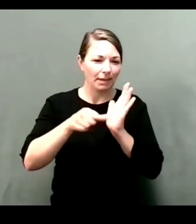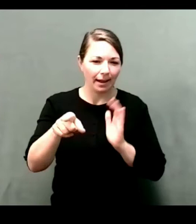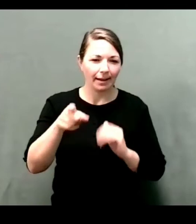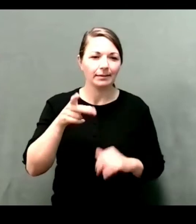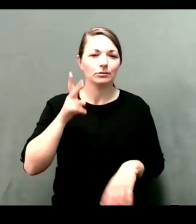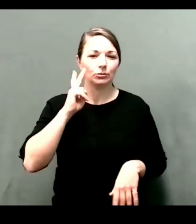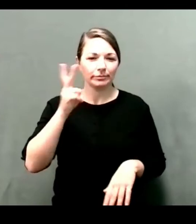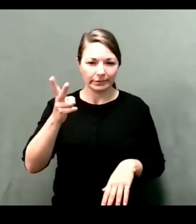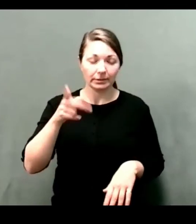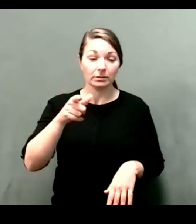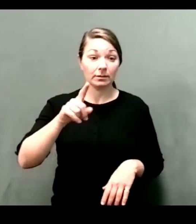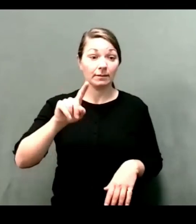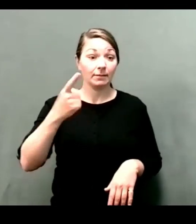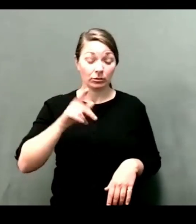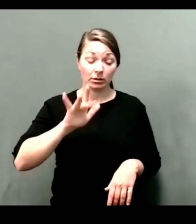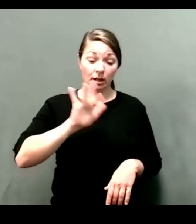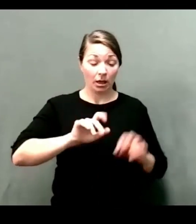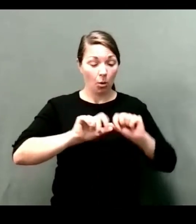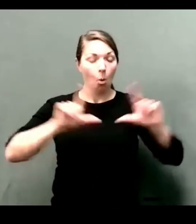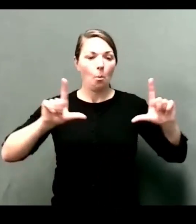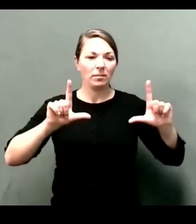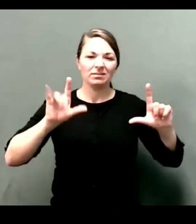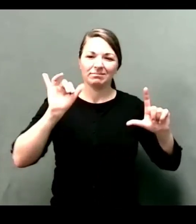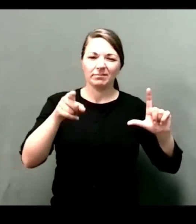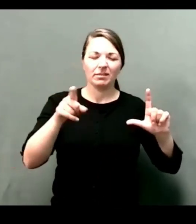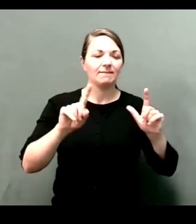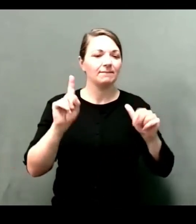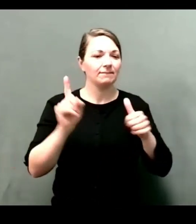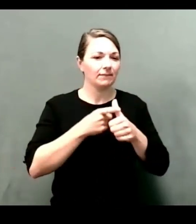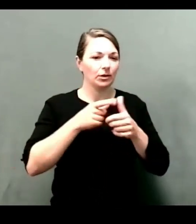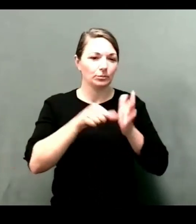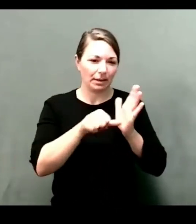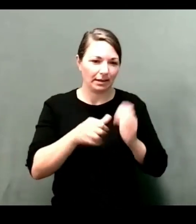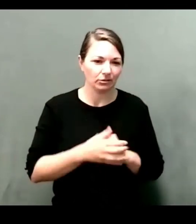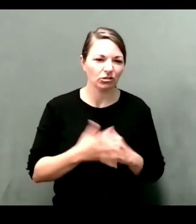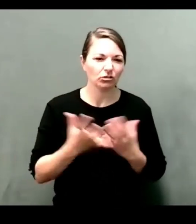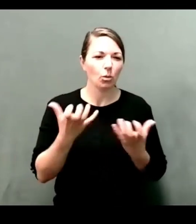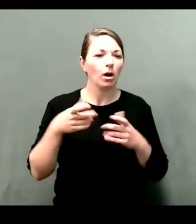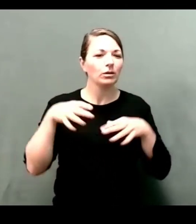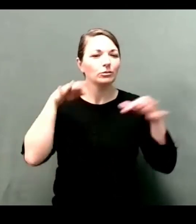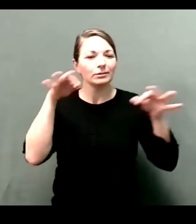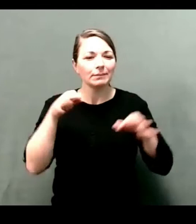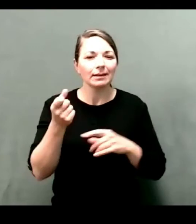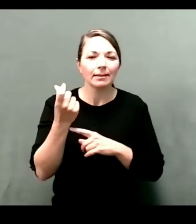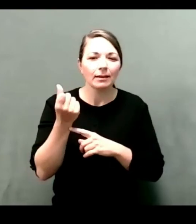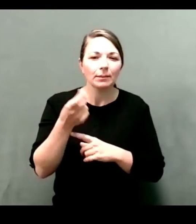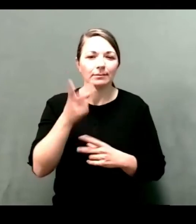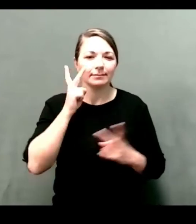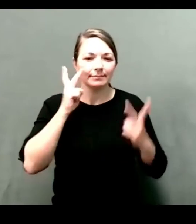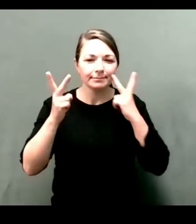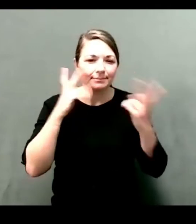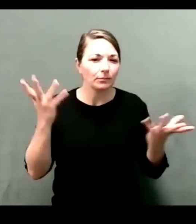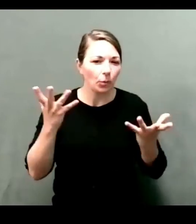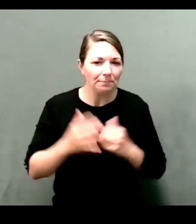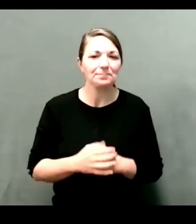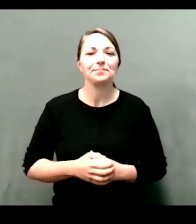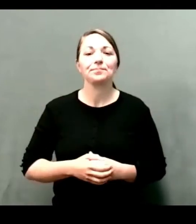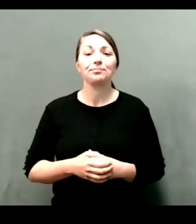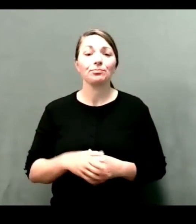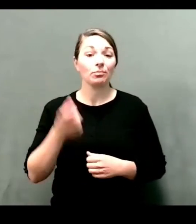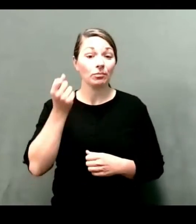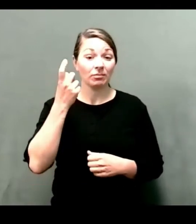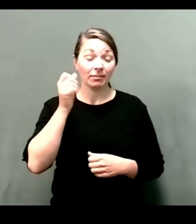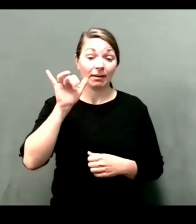when you first click into it to get it open. And I want to just give you a little context here for what you'll find. Essentially, this resource started